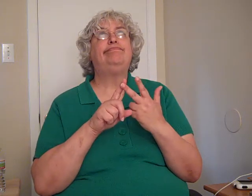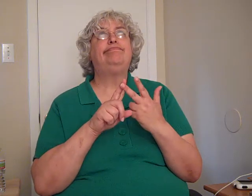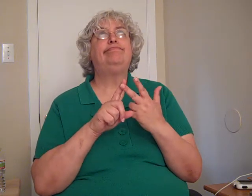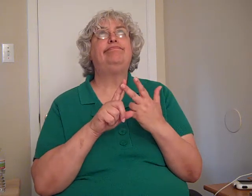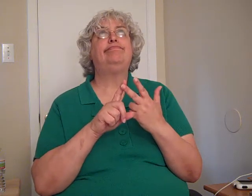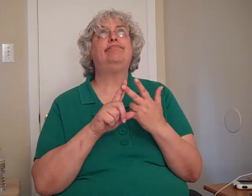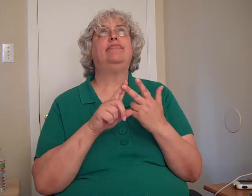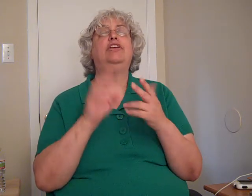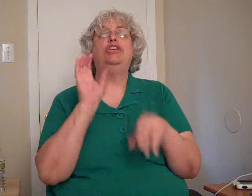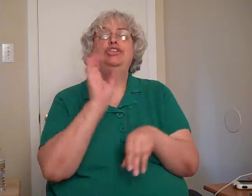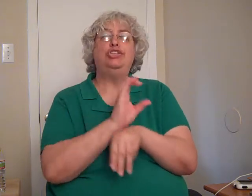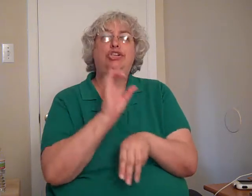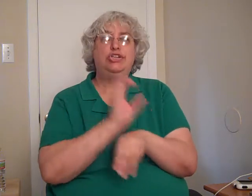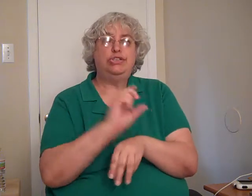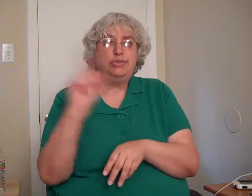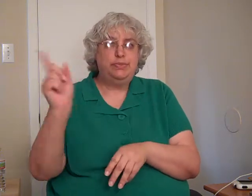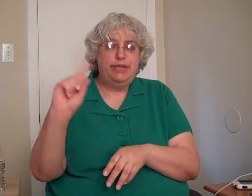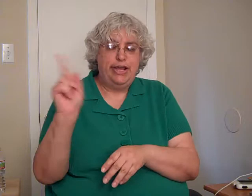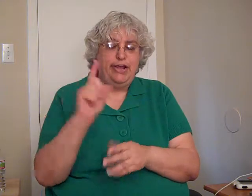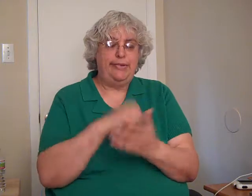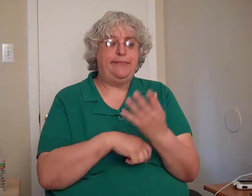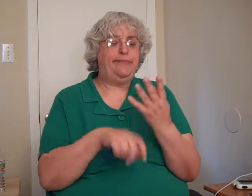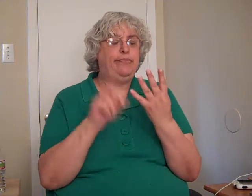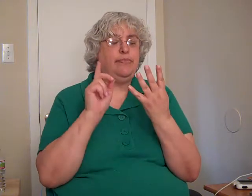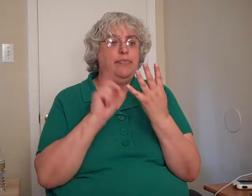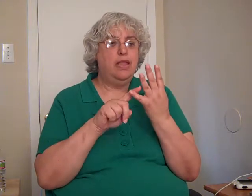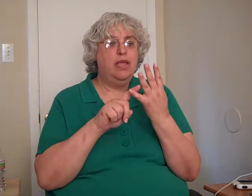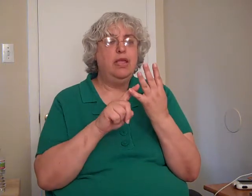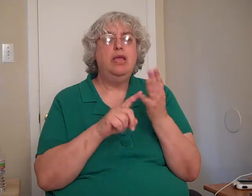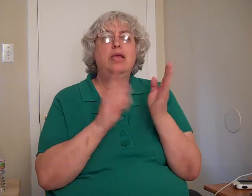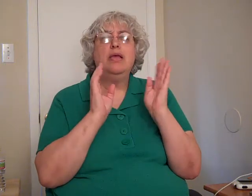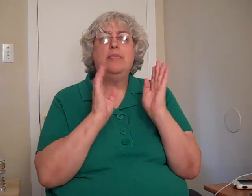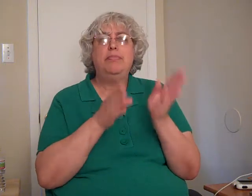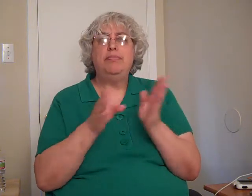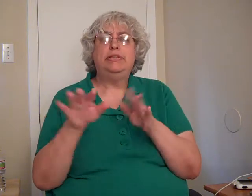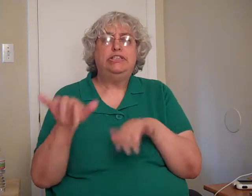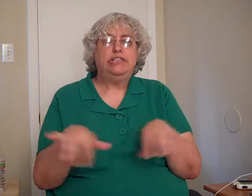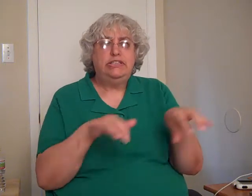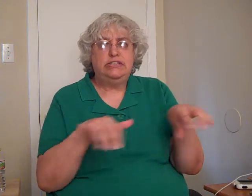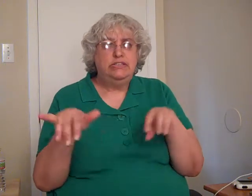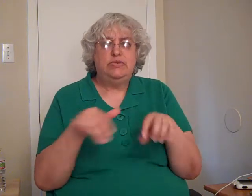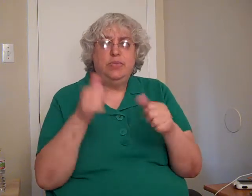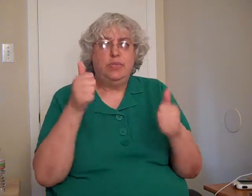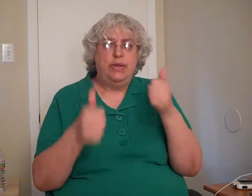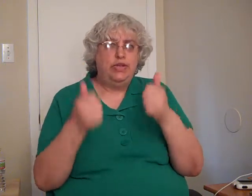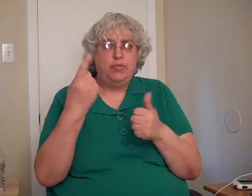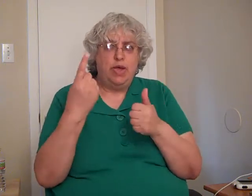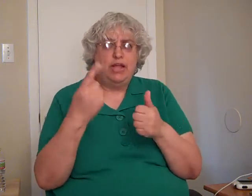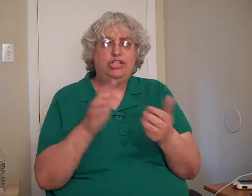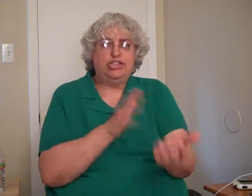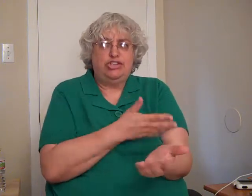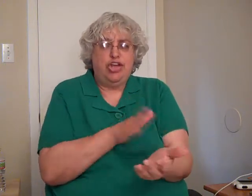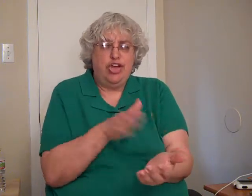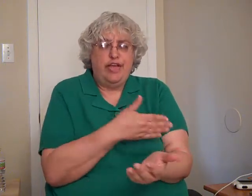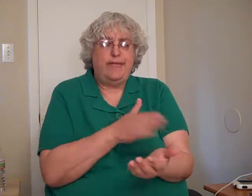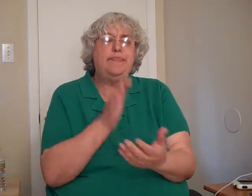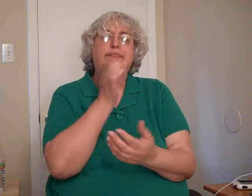type of church that she wanted to have this at, what was going to be playing, the number of songs coming through. Then she said, you know, now I want to see what